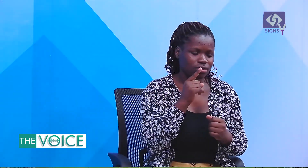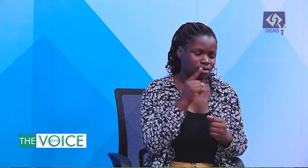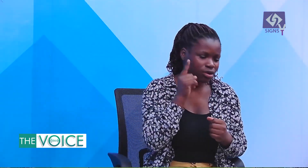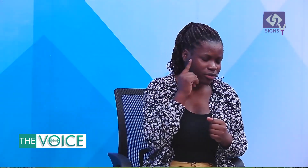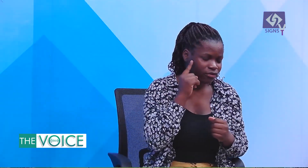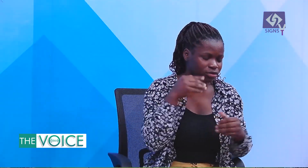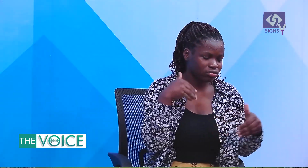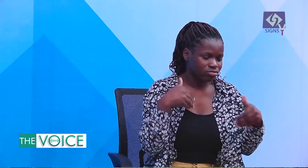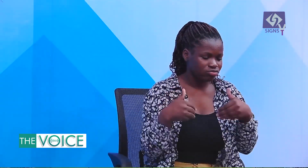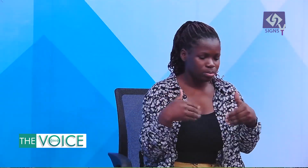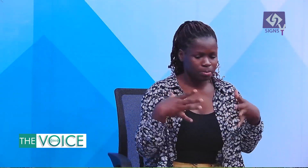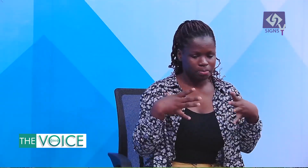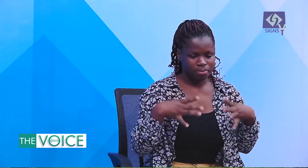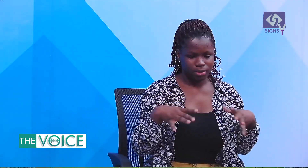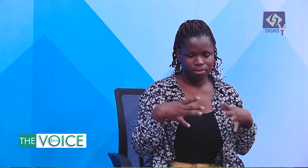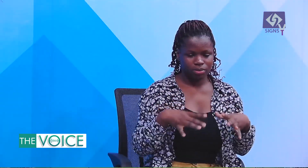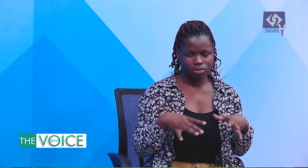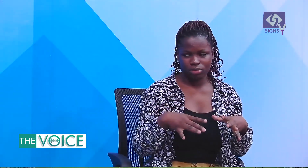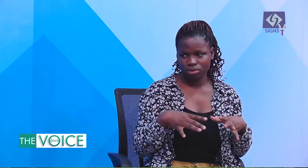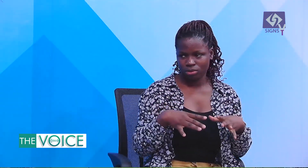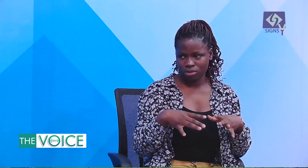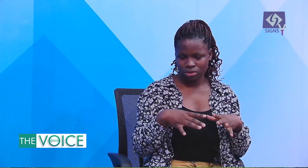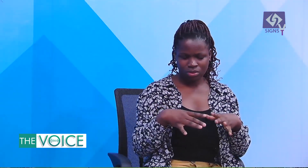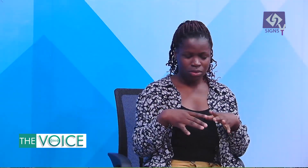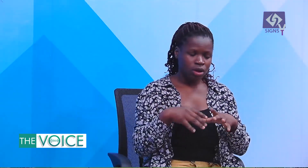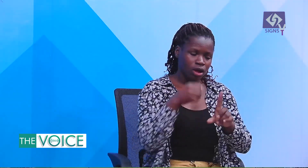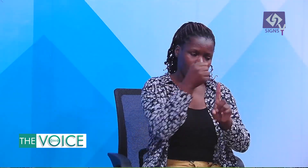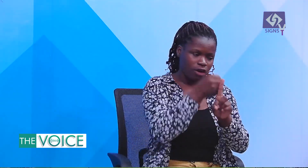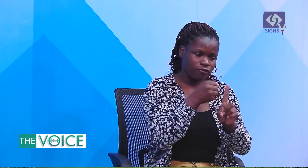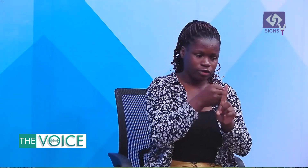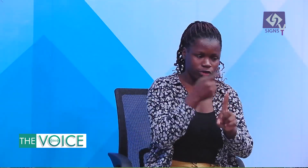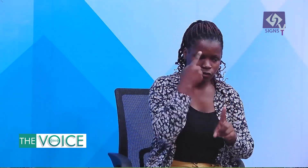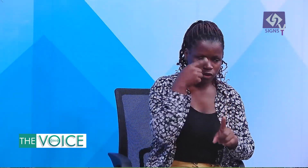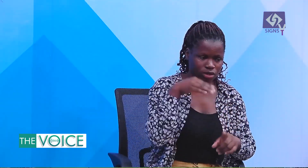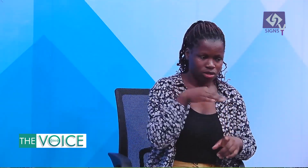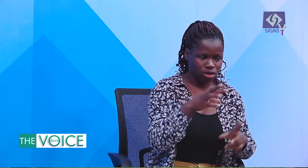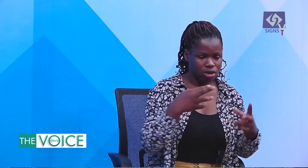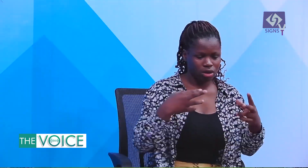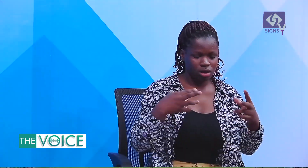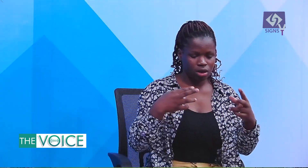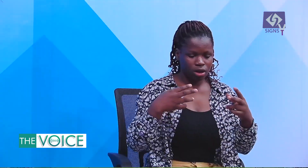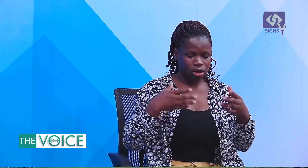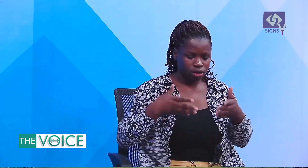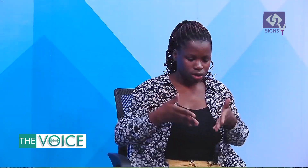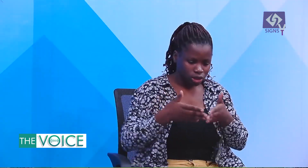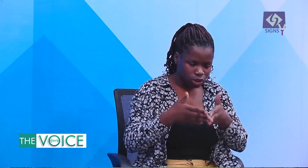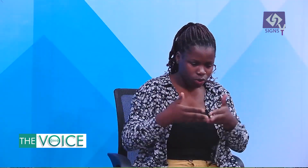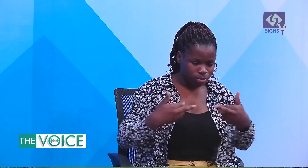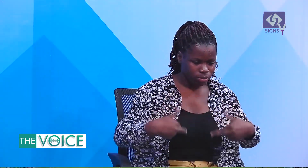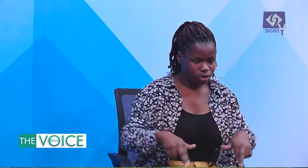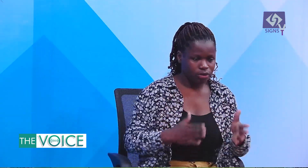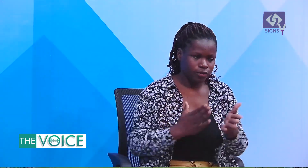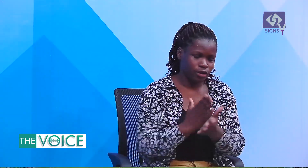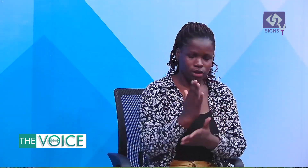where we get to meet deaf and hearing children, and through lessons